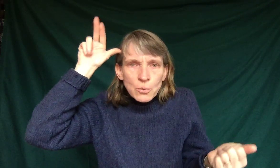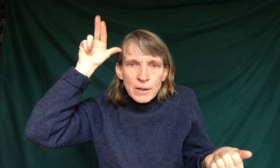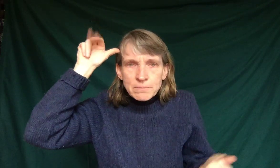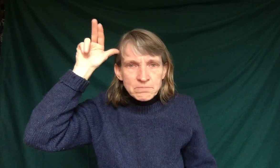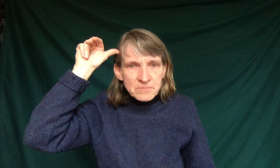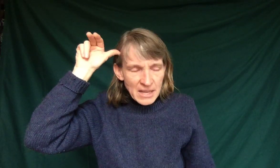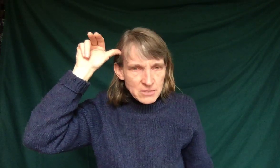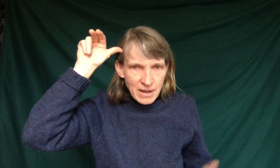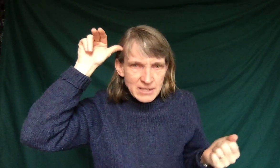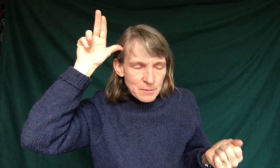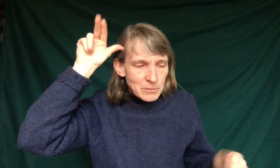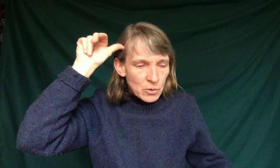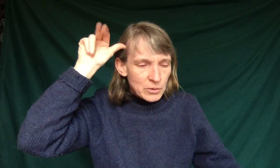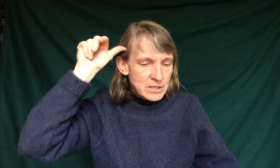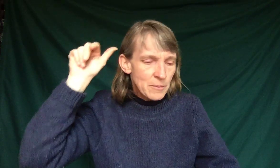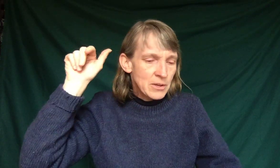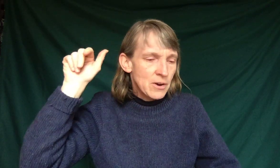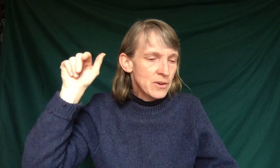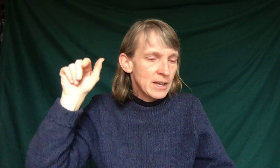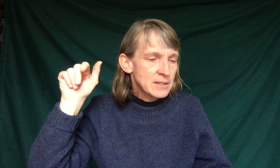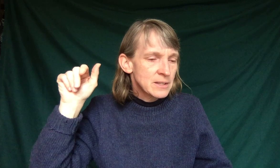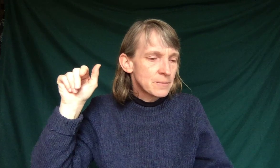one. That's fine. Sometimes you're holding something in your other hand.